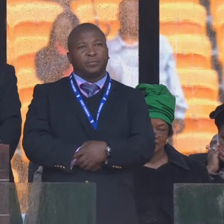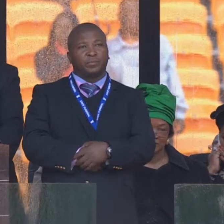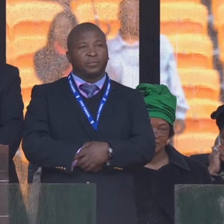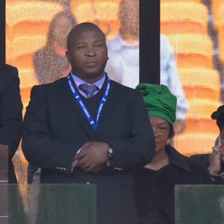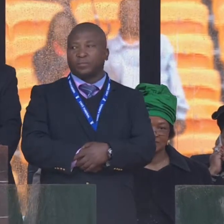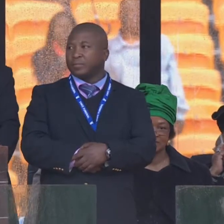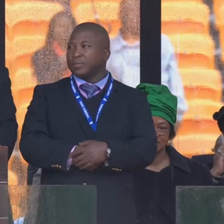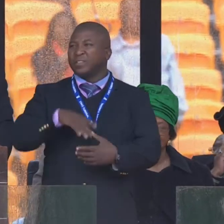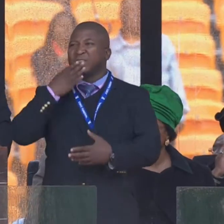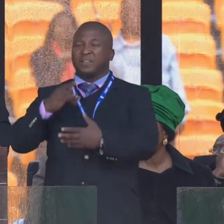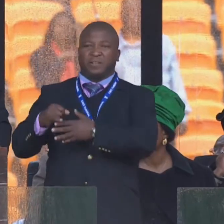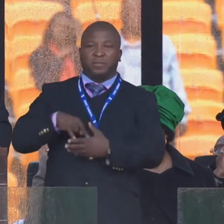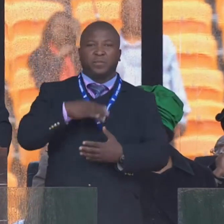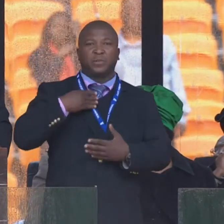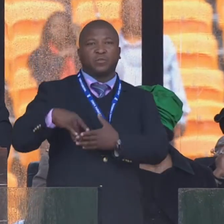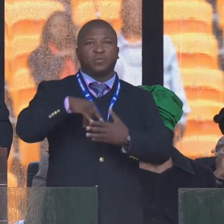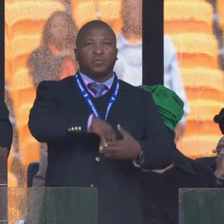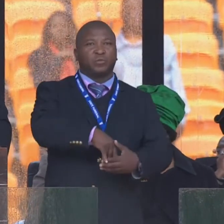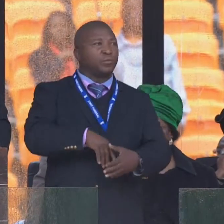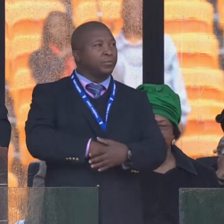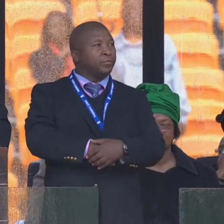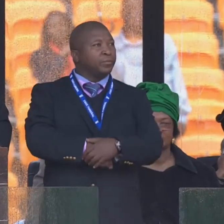Mrs. Graca Machel.